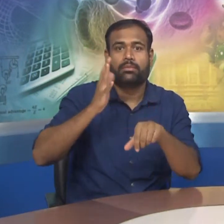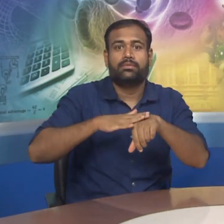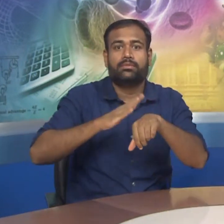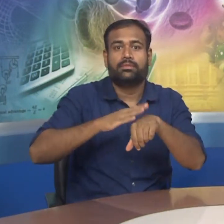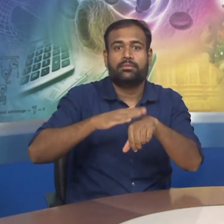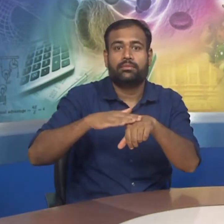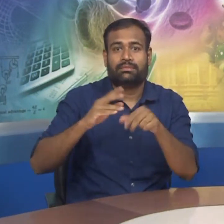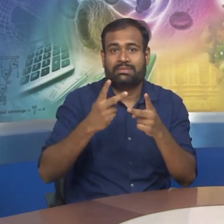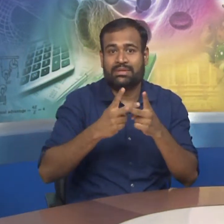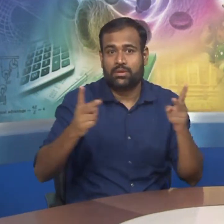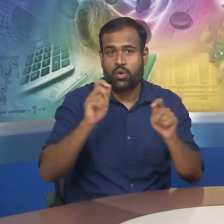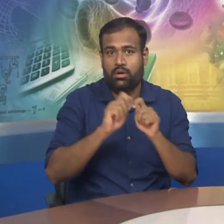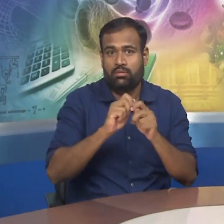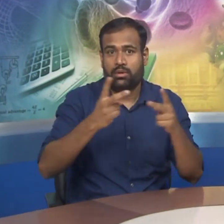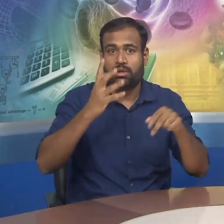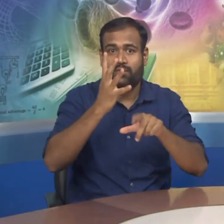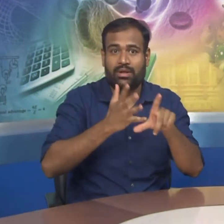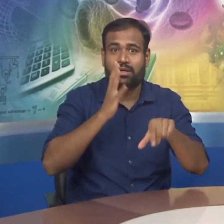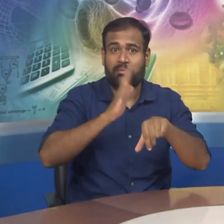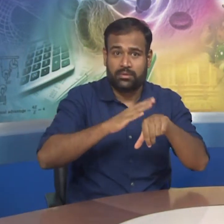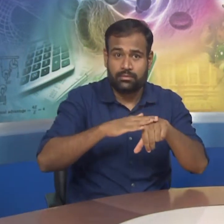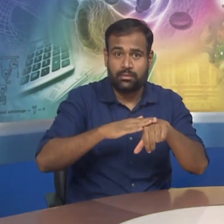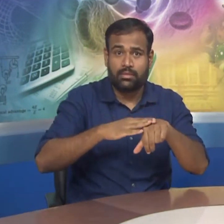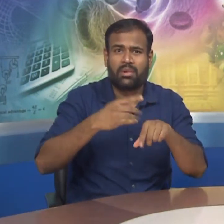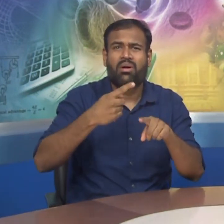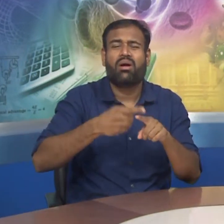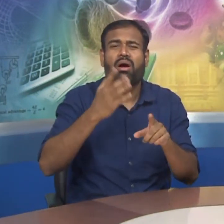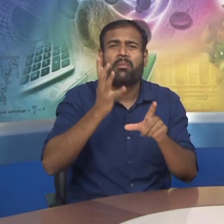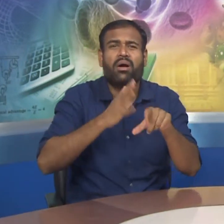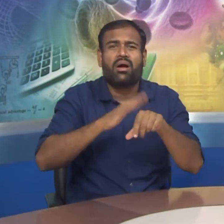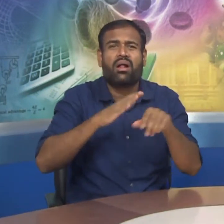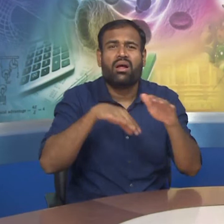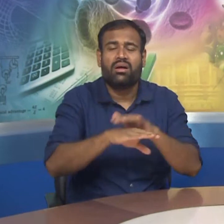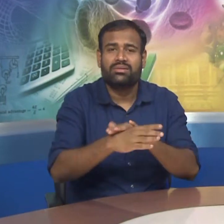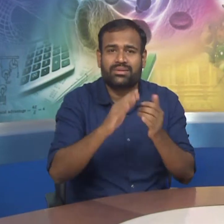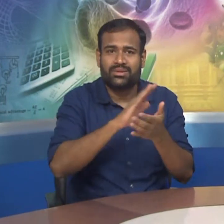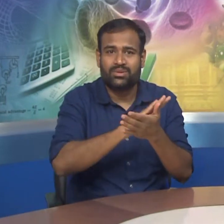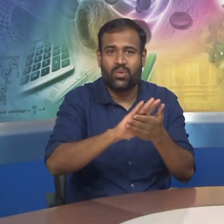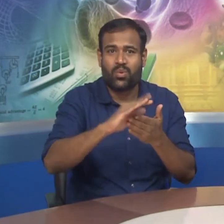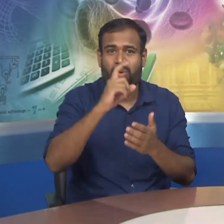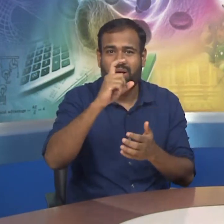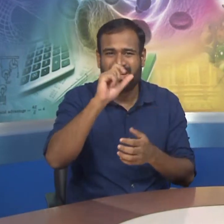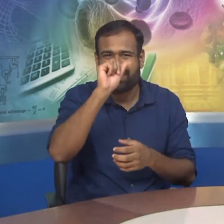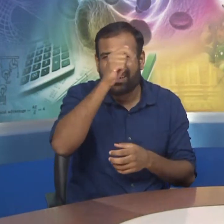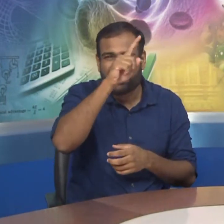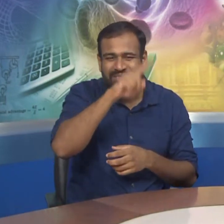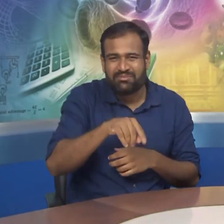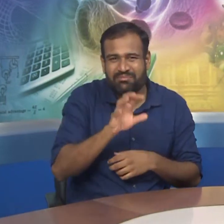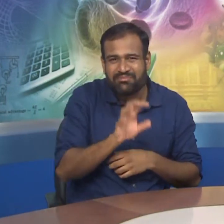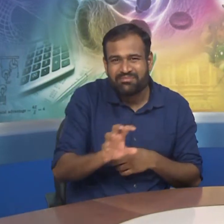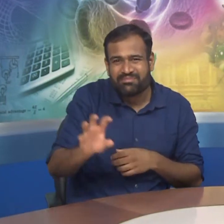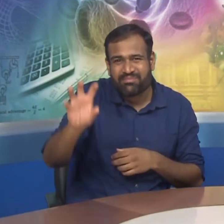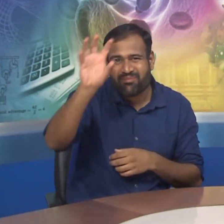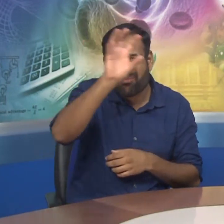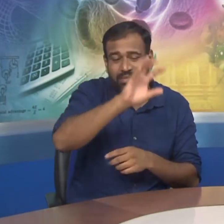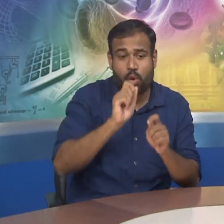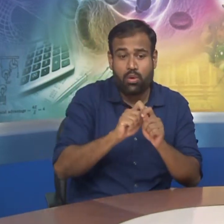that person has been for at least 5 years a judge of a high